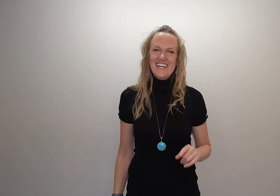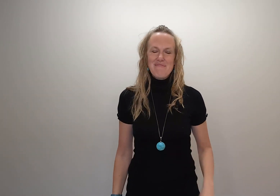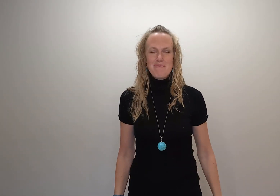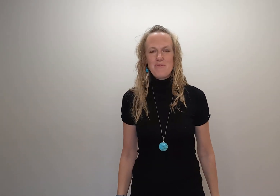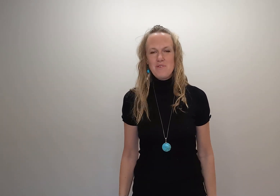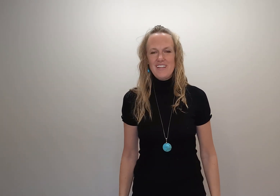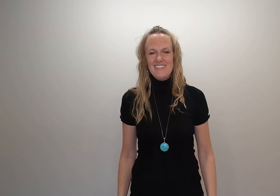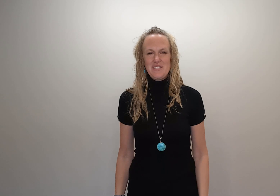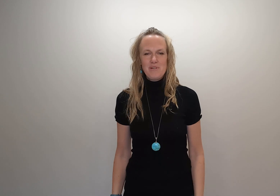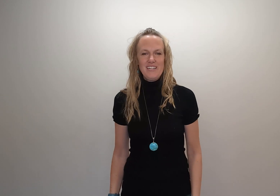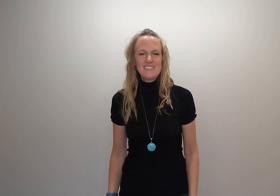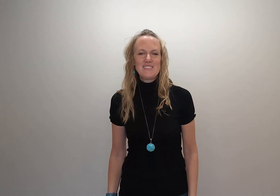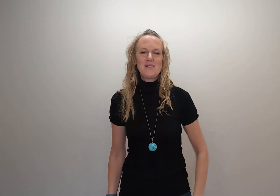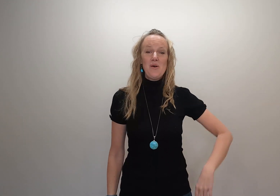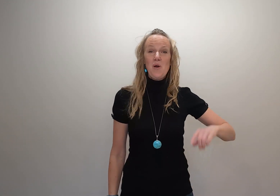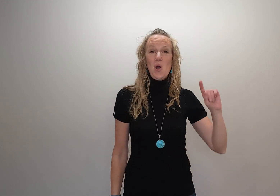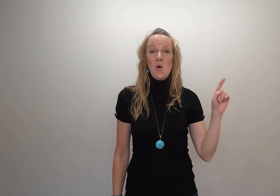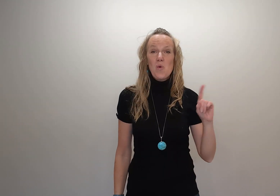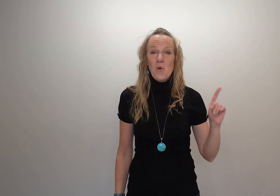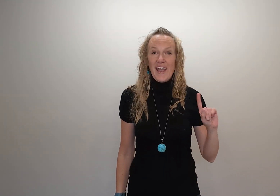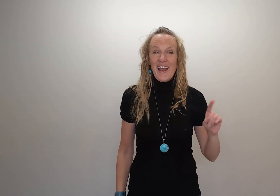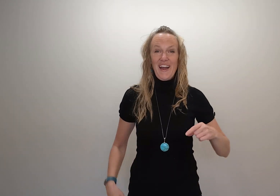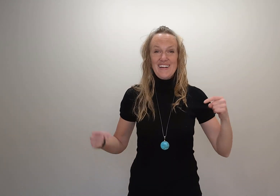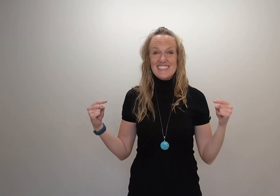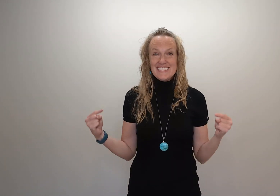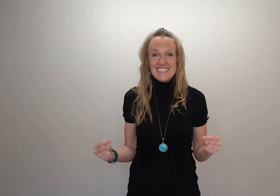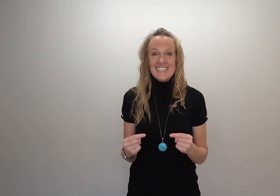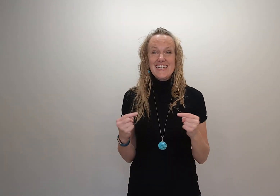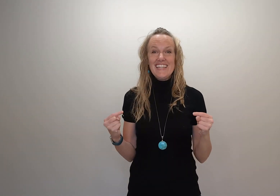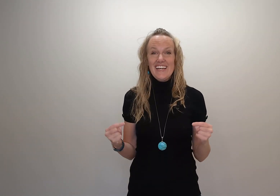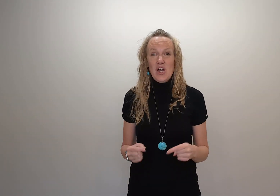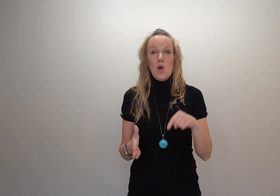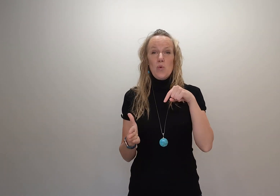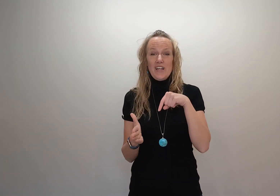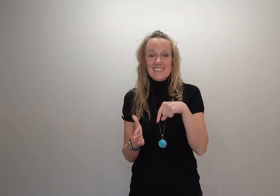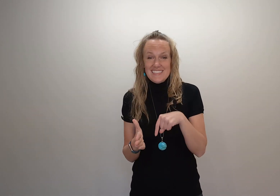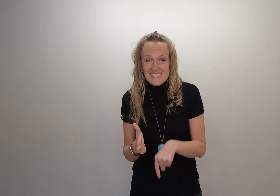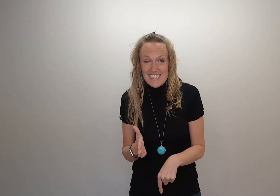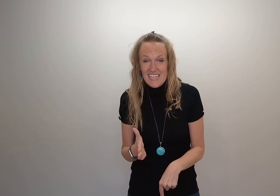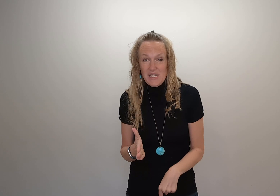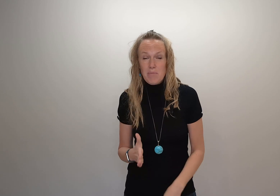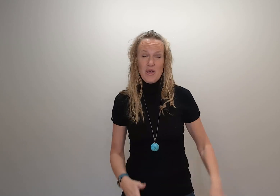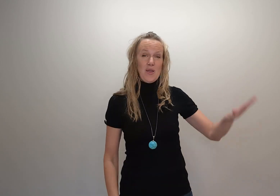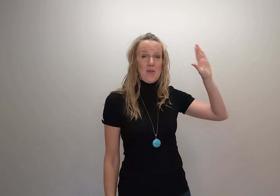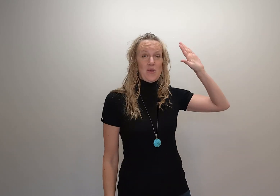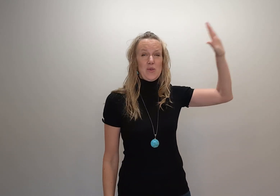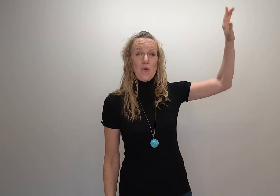time before moving on to the bridge. So, where sin runs deep,